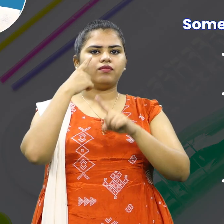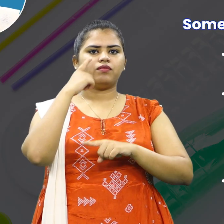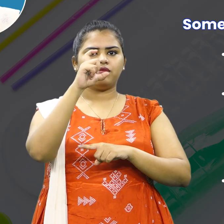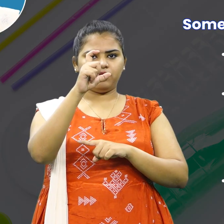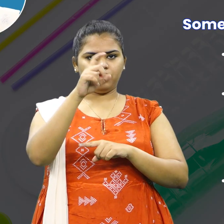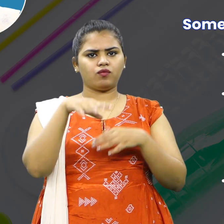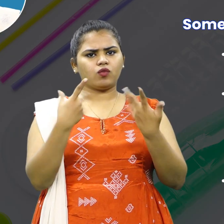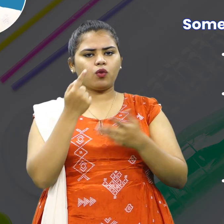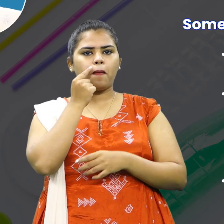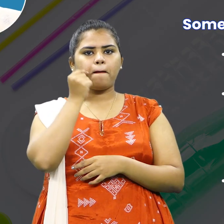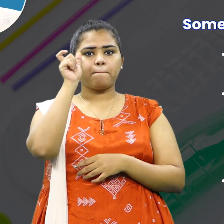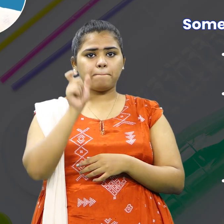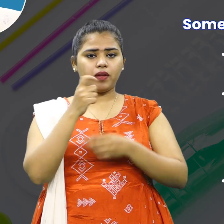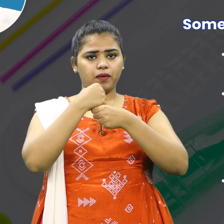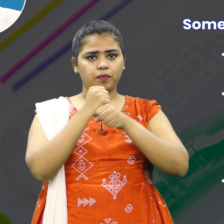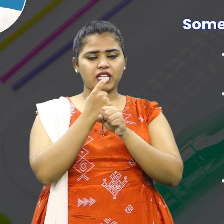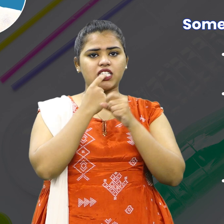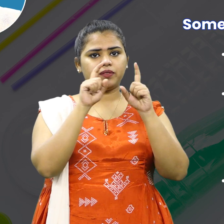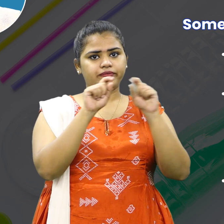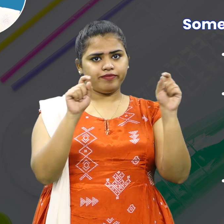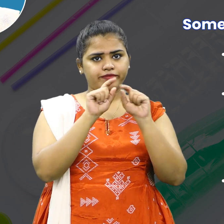or man-made fibers.